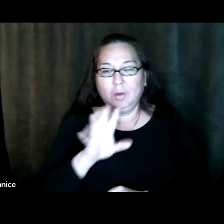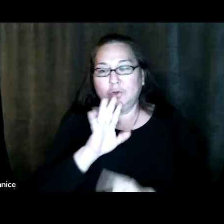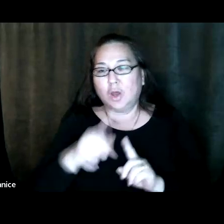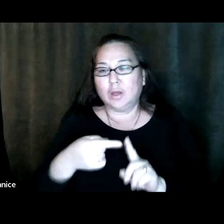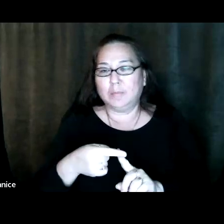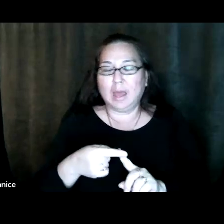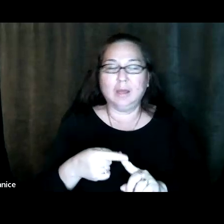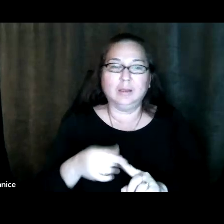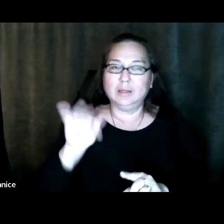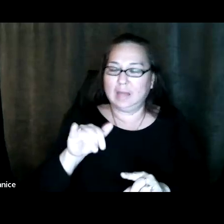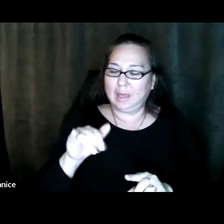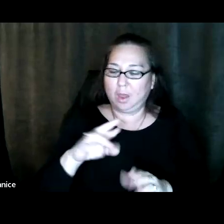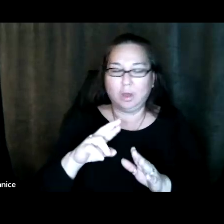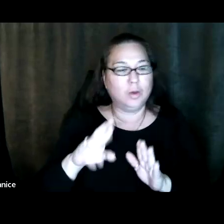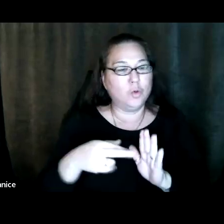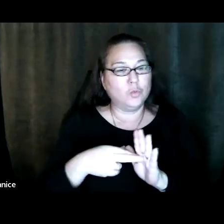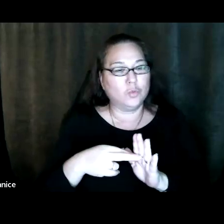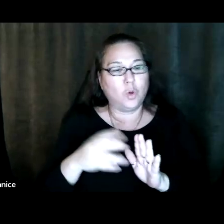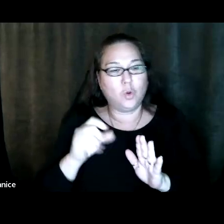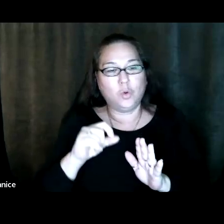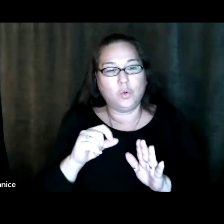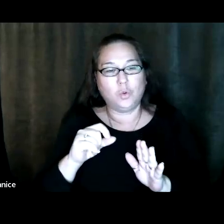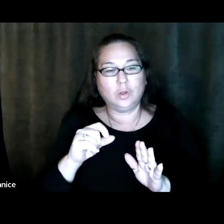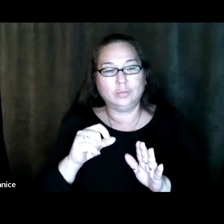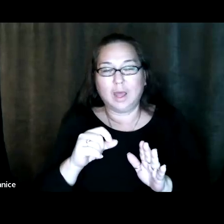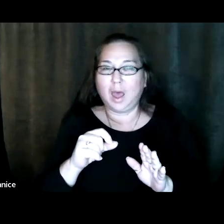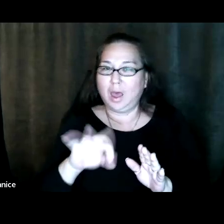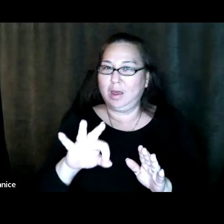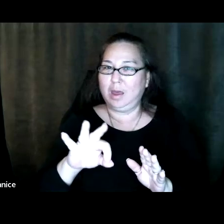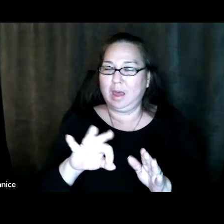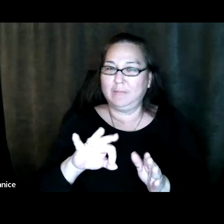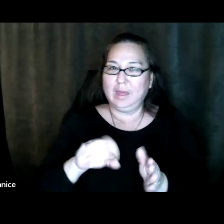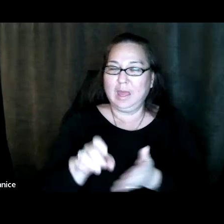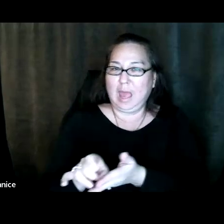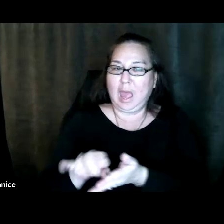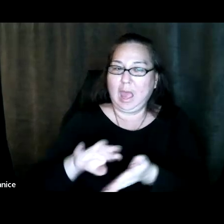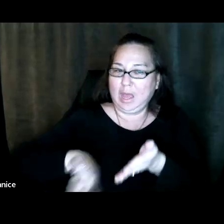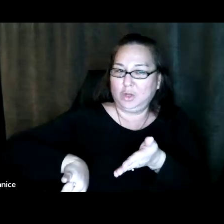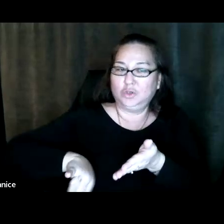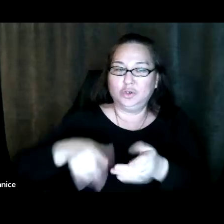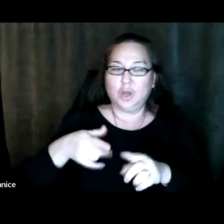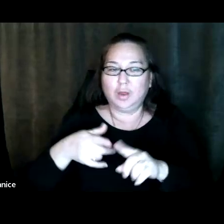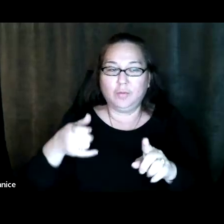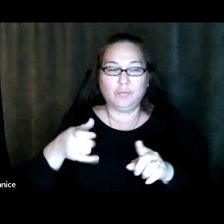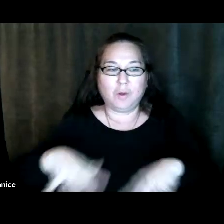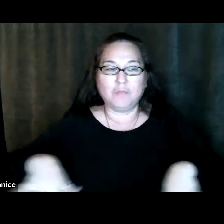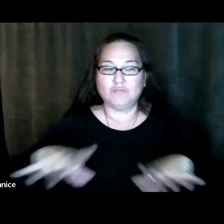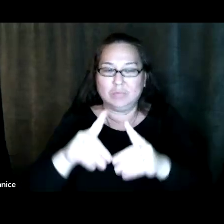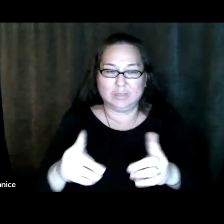the district and the lessons we can learn from schools that have a decade of experience with a proven inclusion